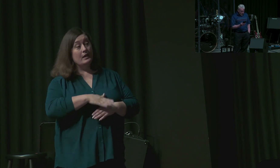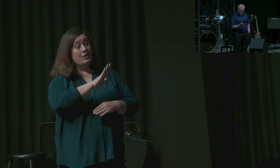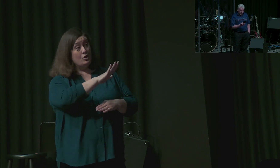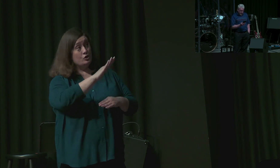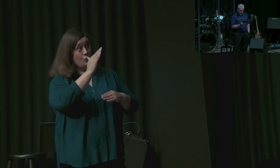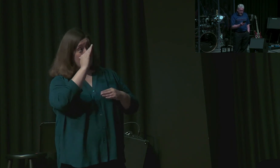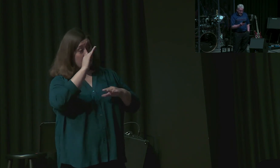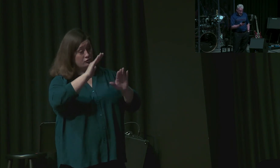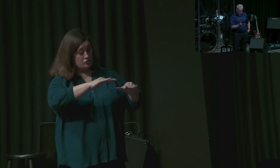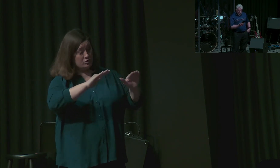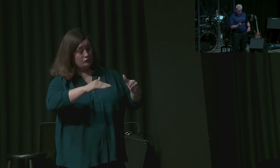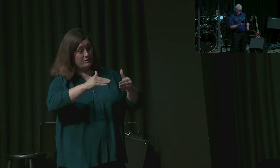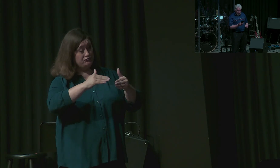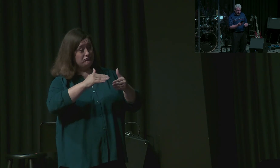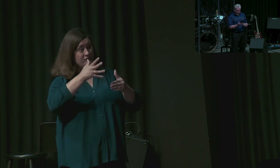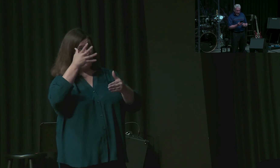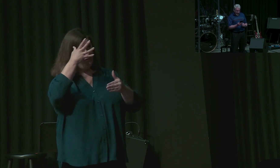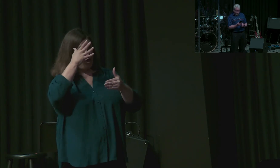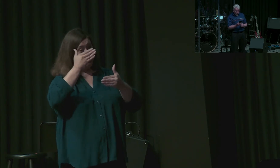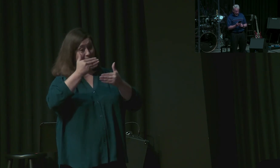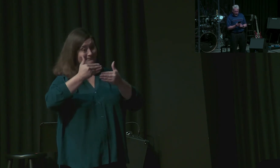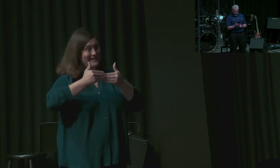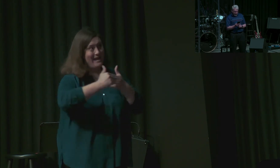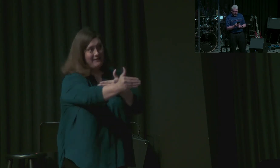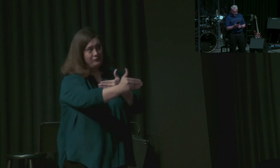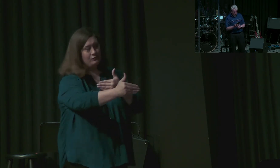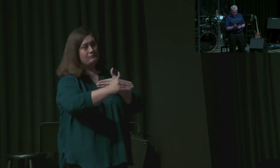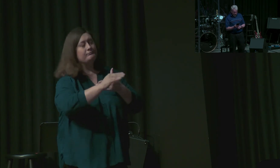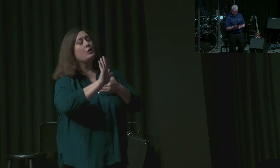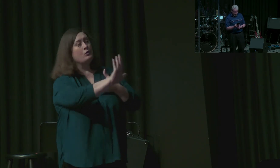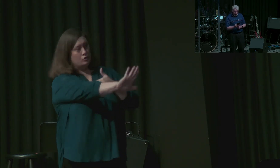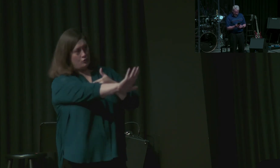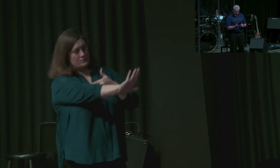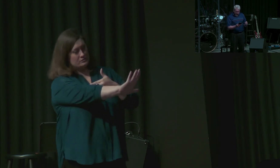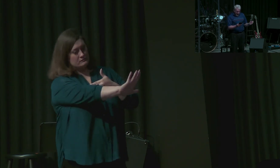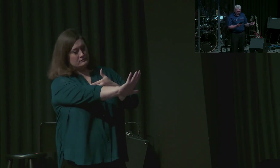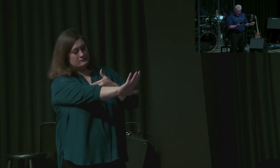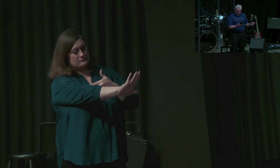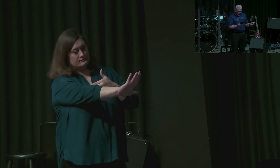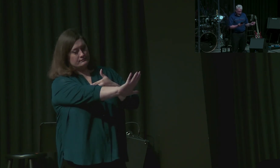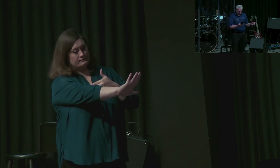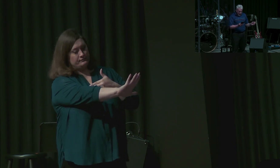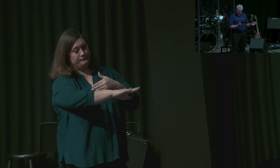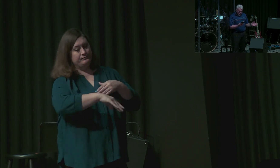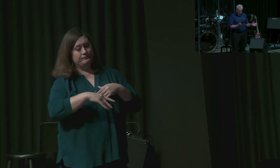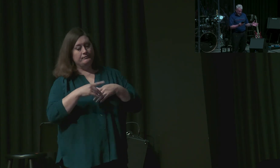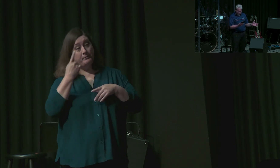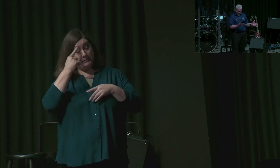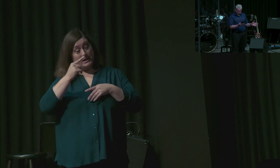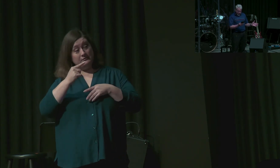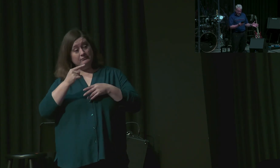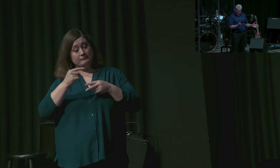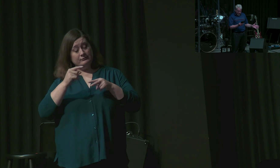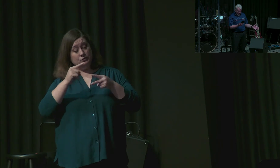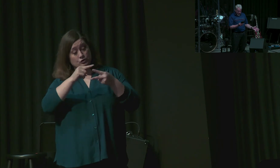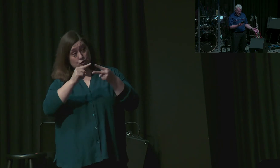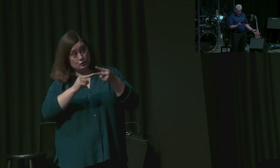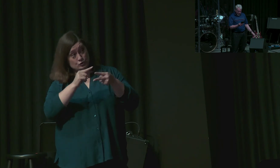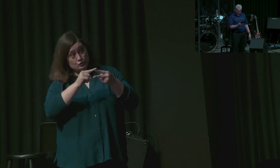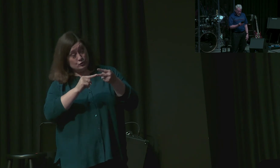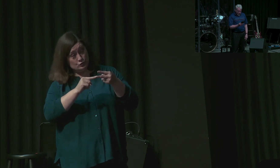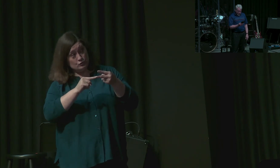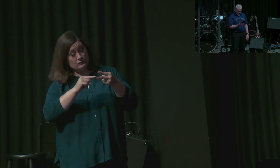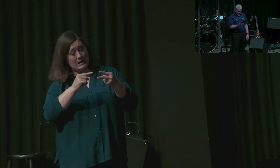be yours. They shall be called by the name of their brothers in their inheritance. And as for me, when I came from